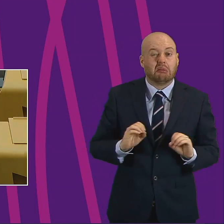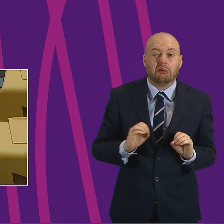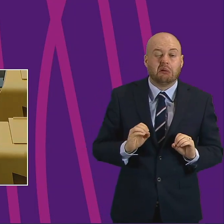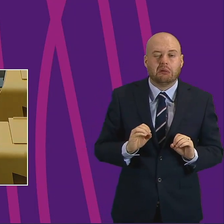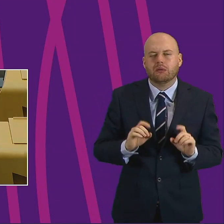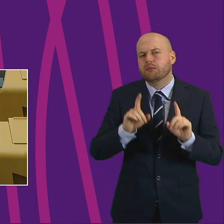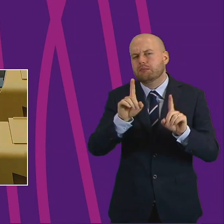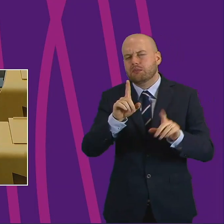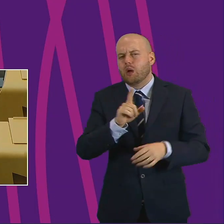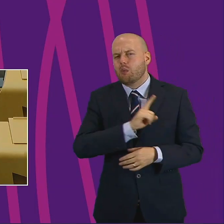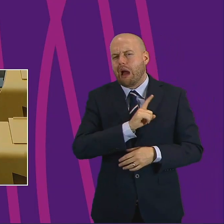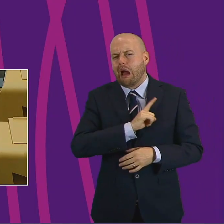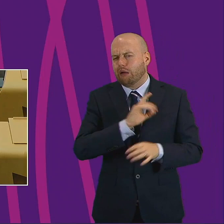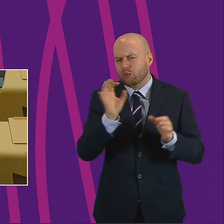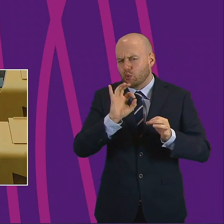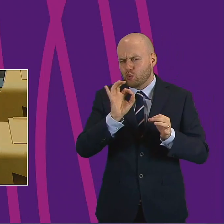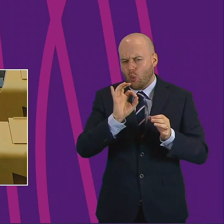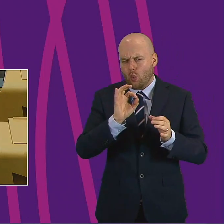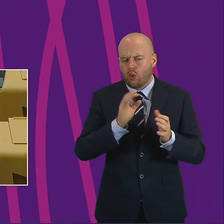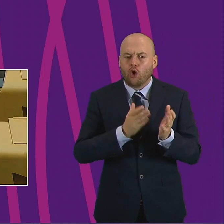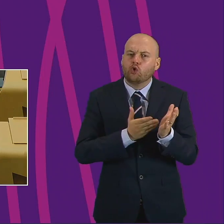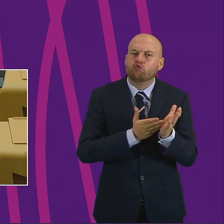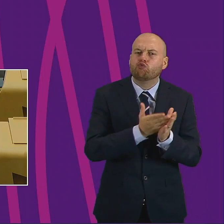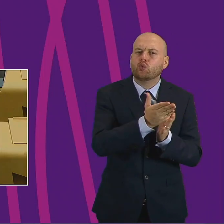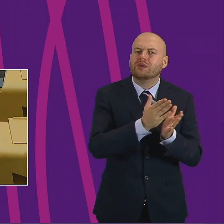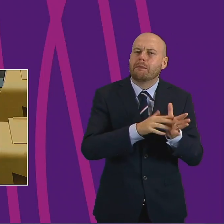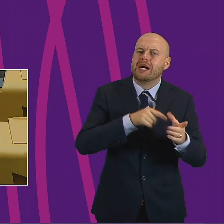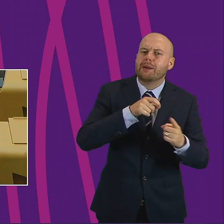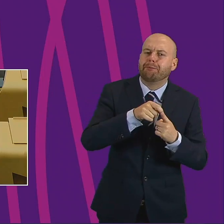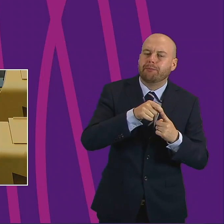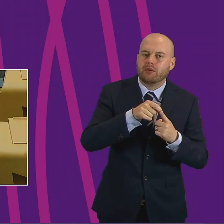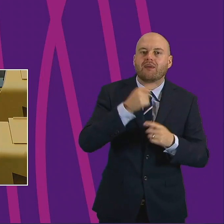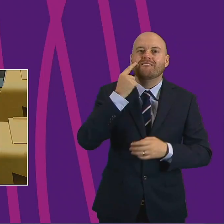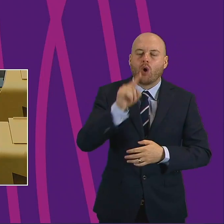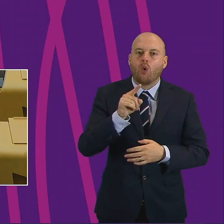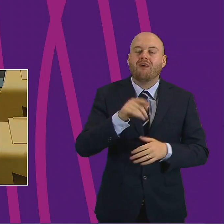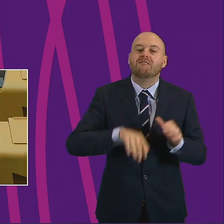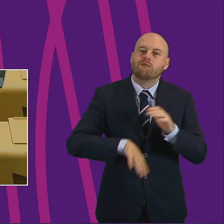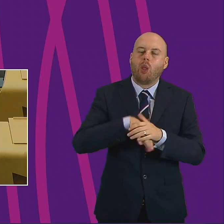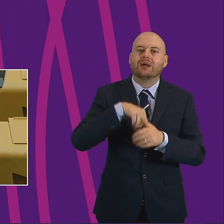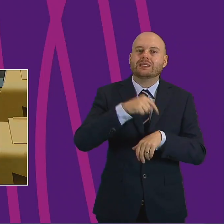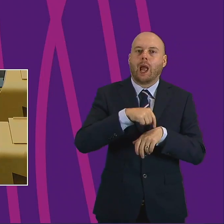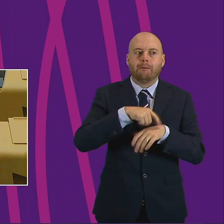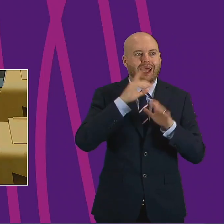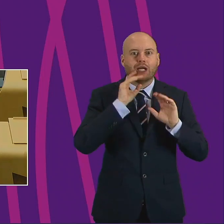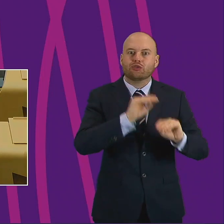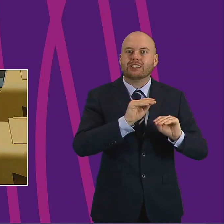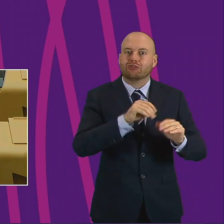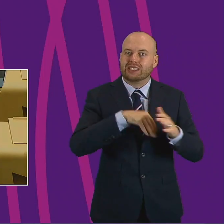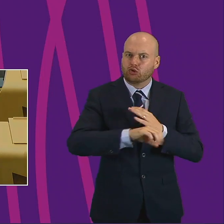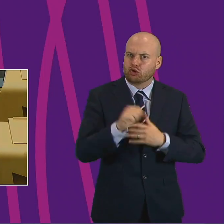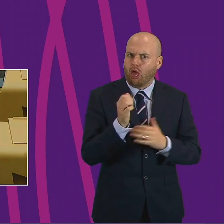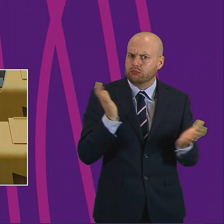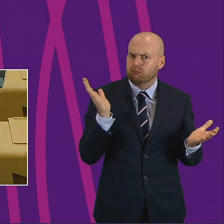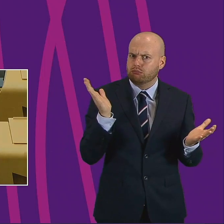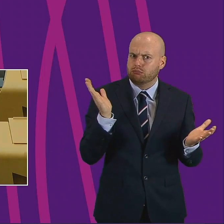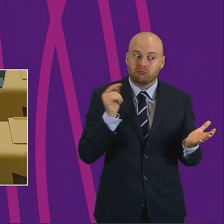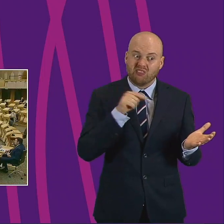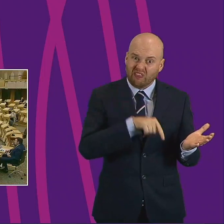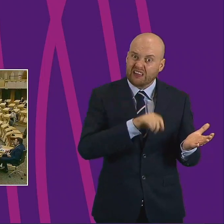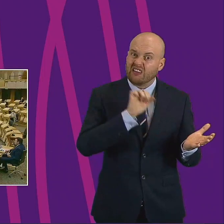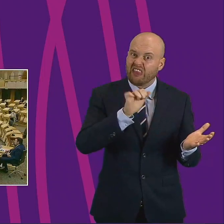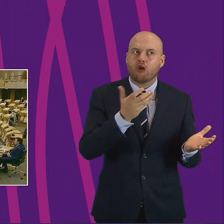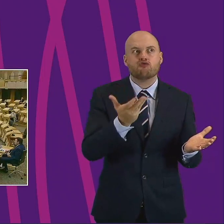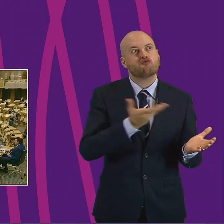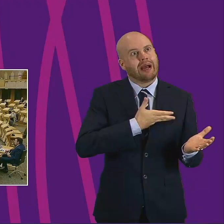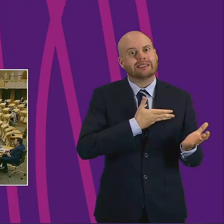map for a return to full-time school for every pupil in Scotland, which is, after all, their right? Cabinet Secretary.